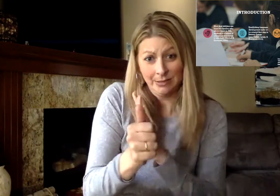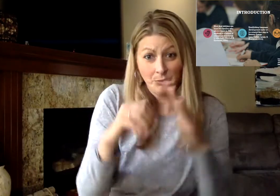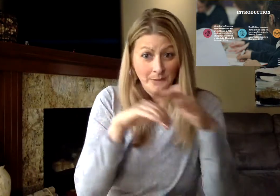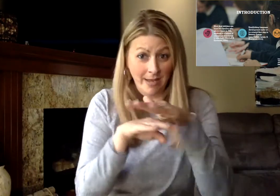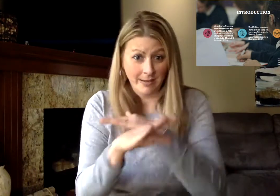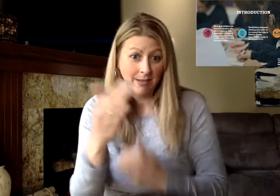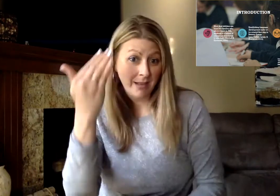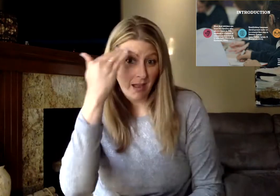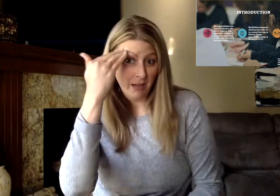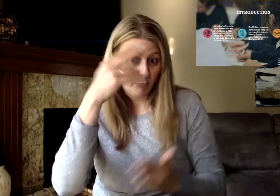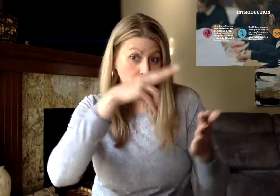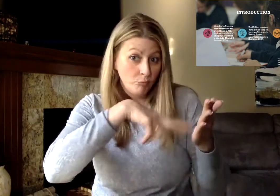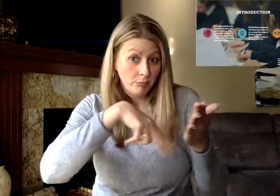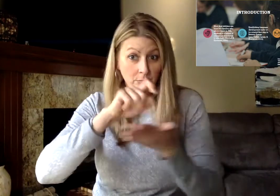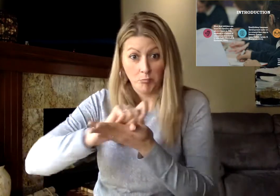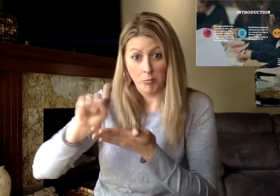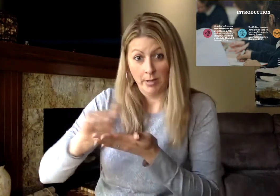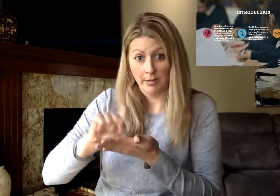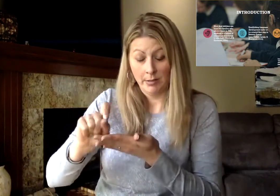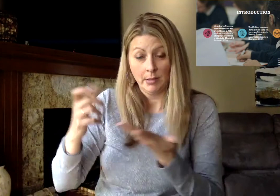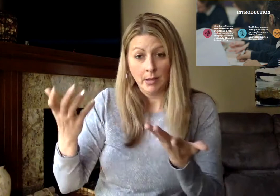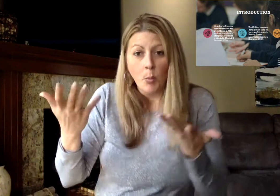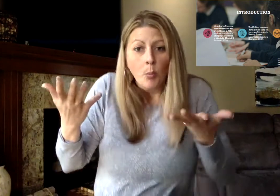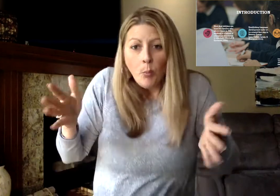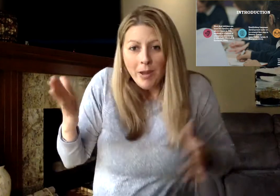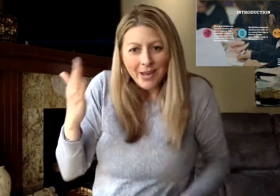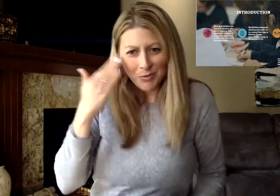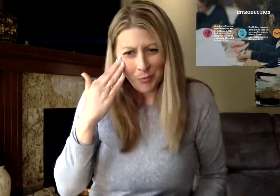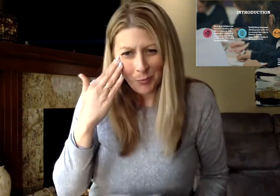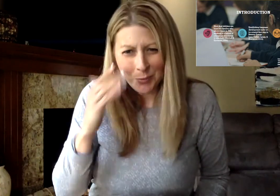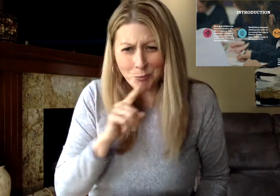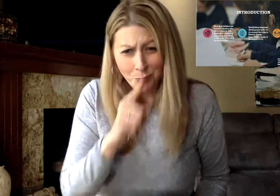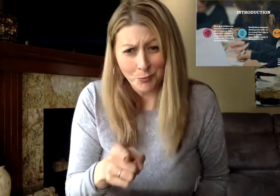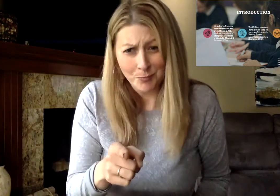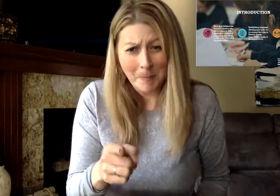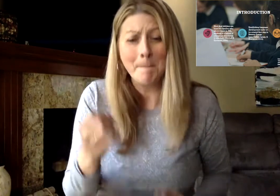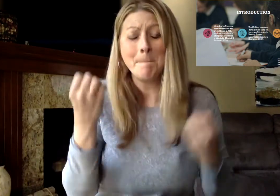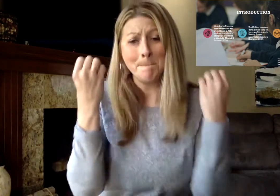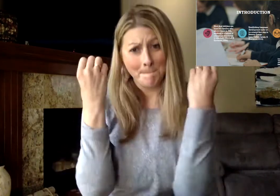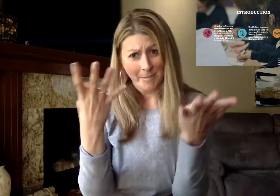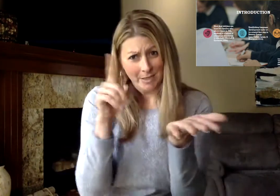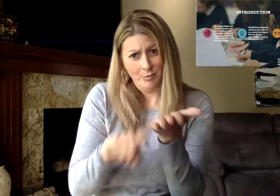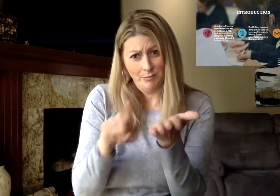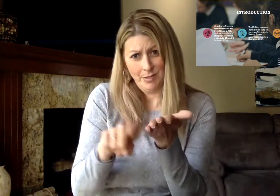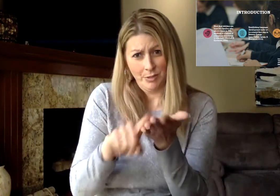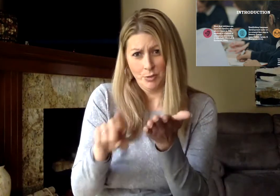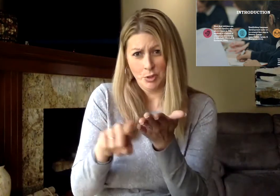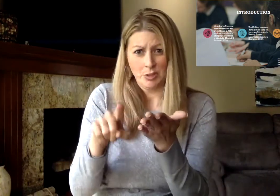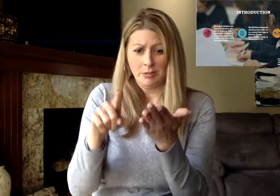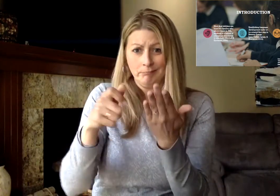they have limited access to ASL literacy, reading and writing. We already knew that, really. Many studies